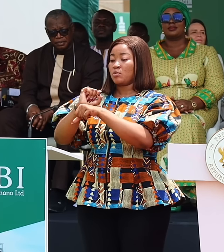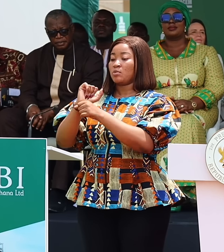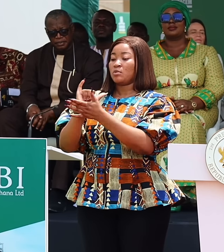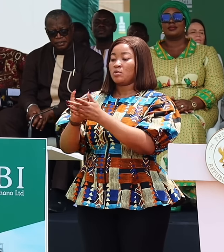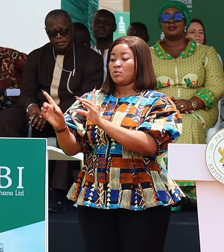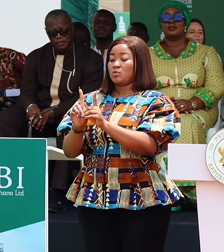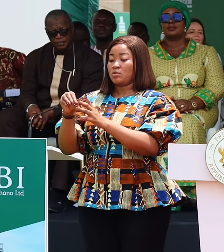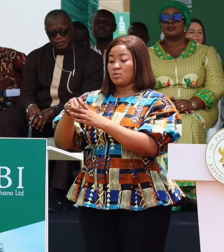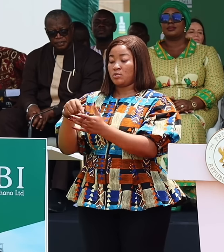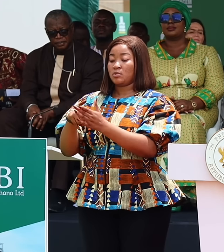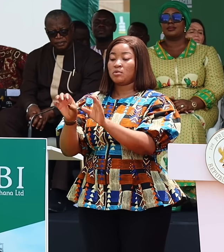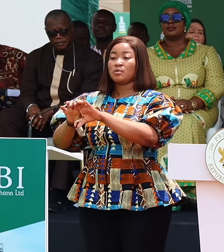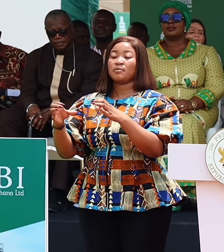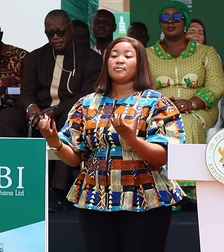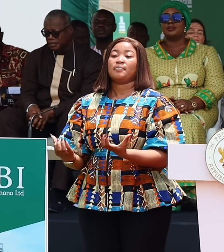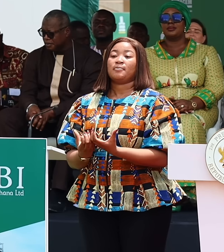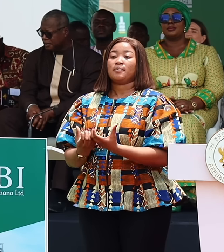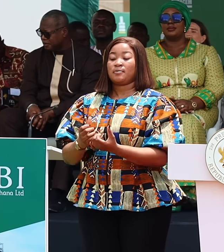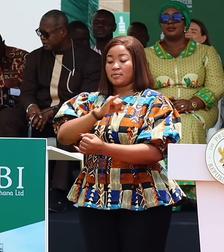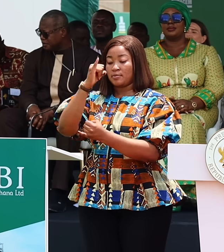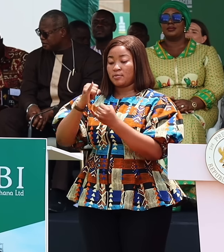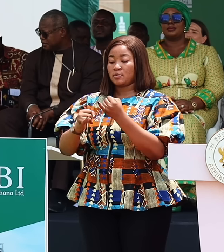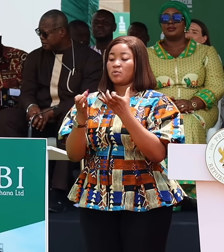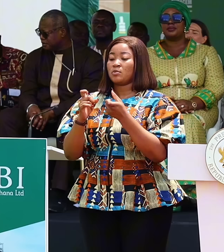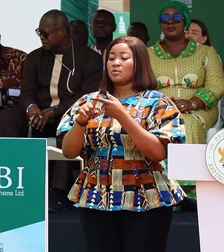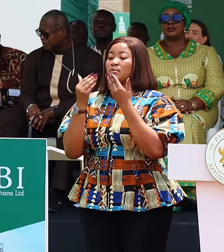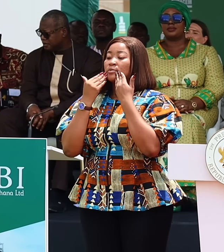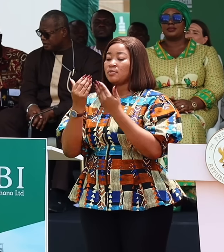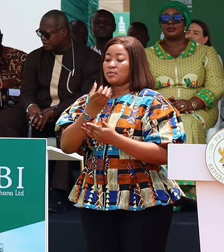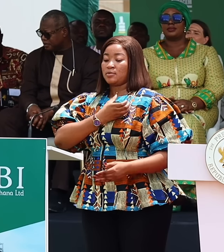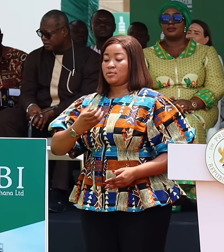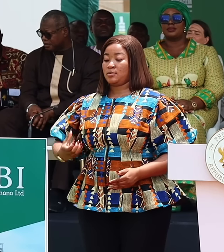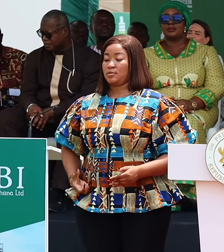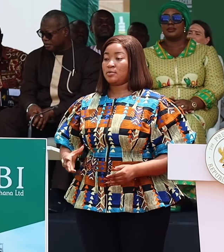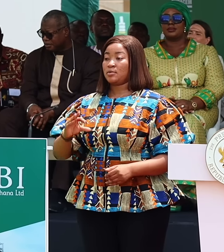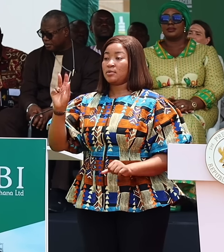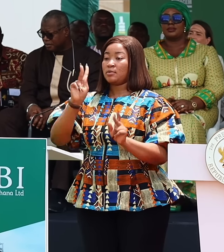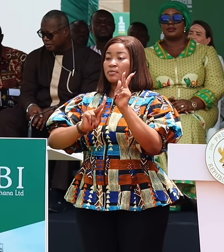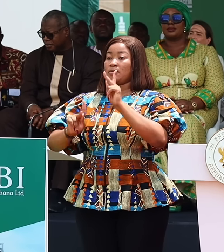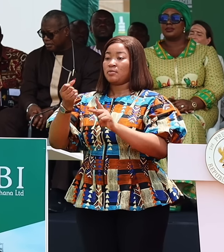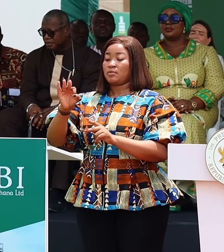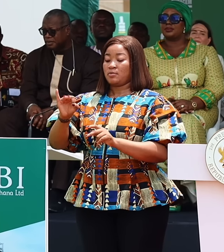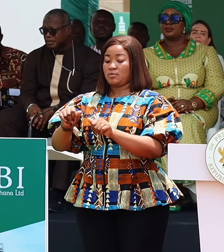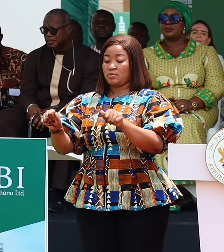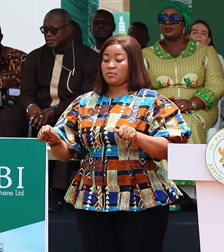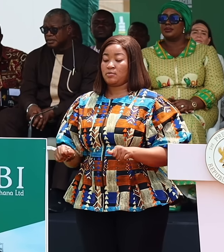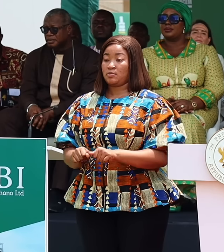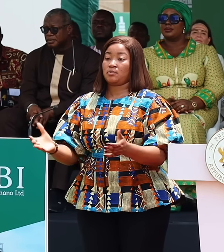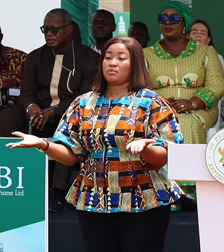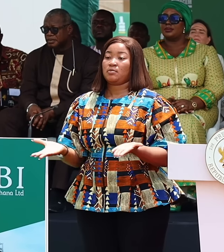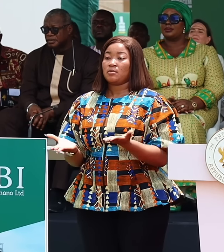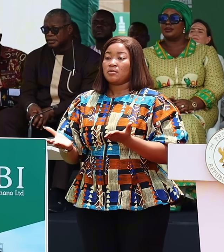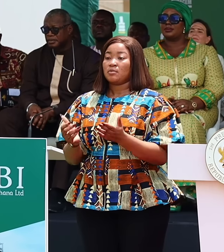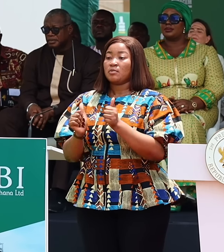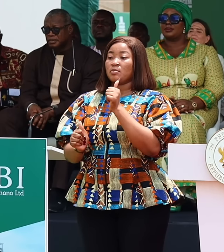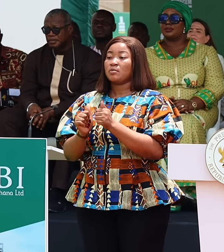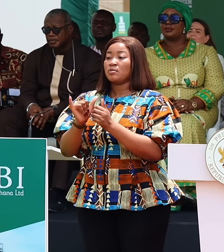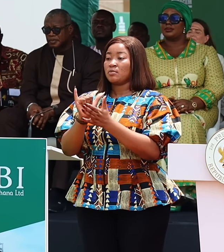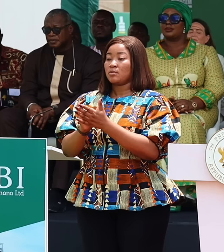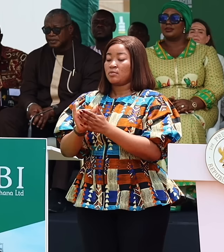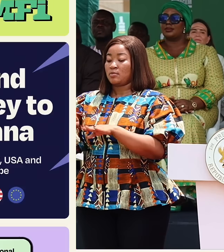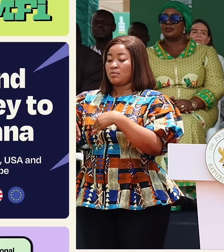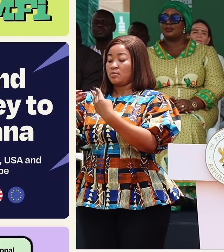in this factory. Lastly, I would like to thank the chiefs and people of the Togome traditional area, which is the source of